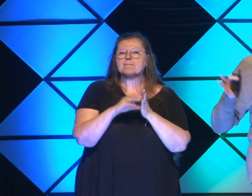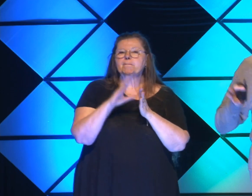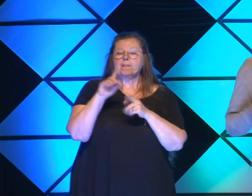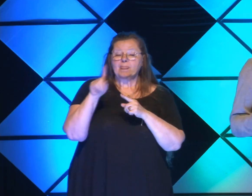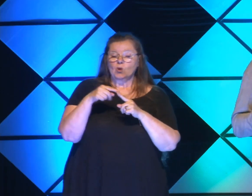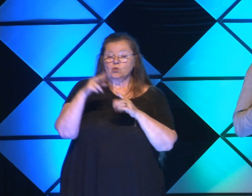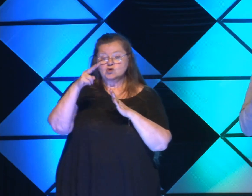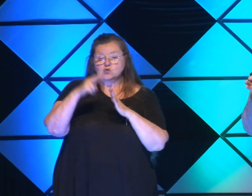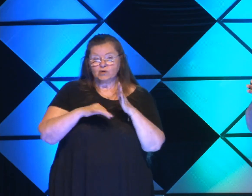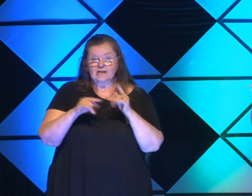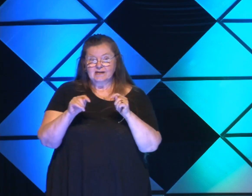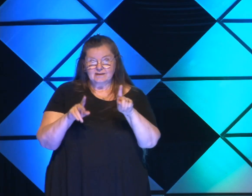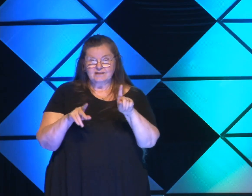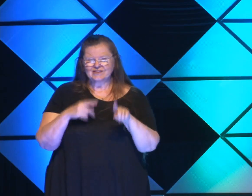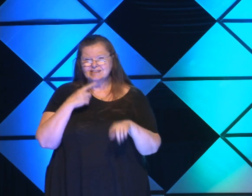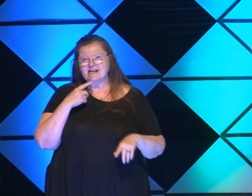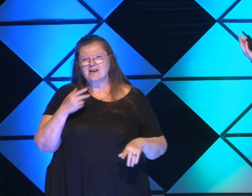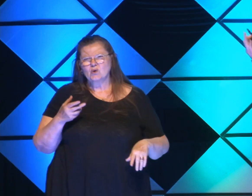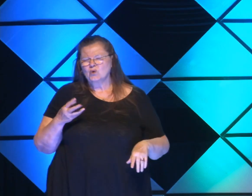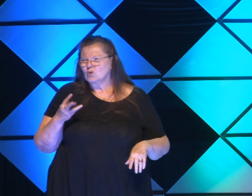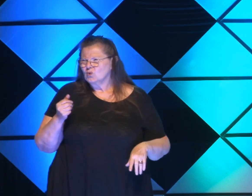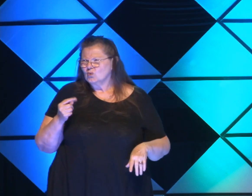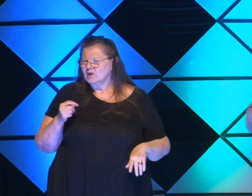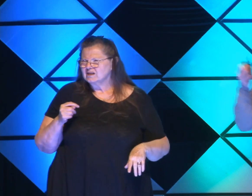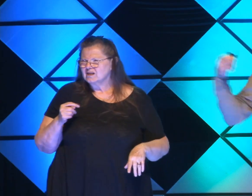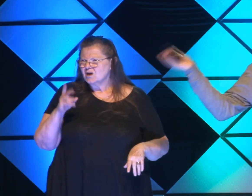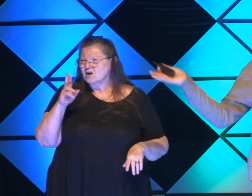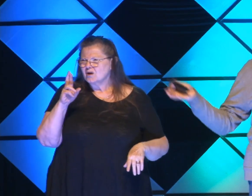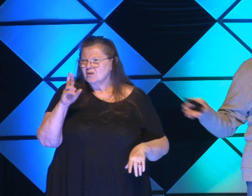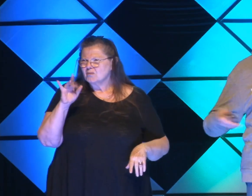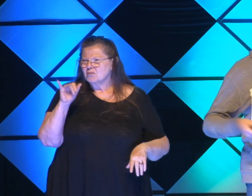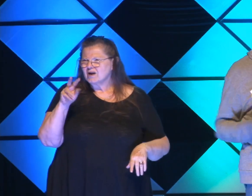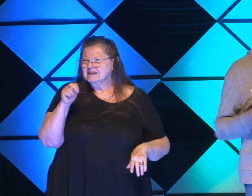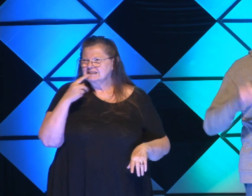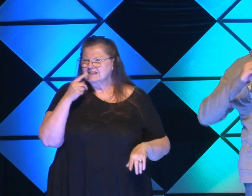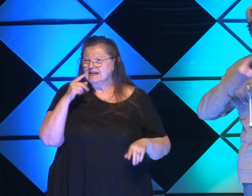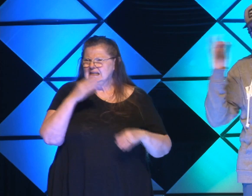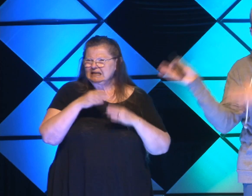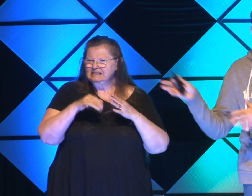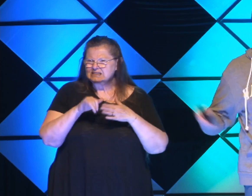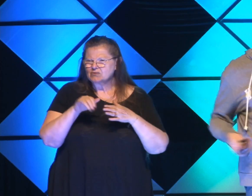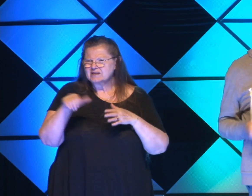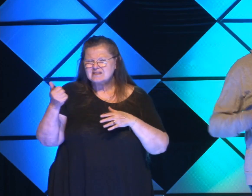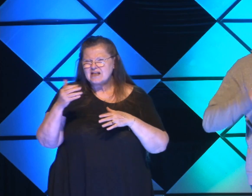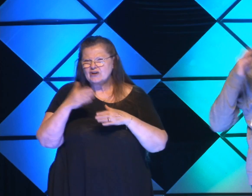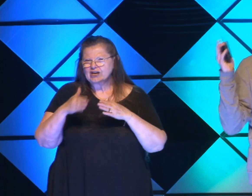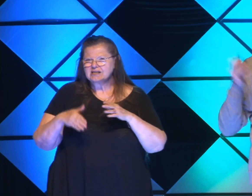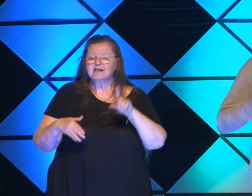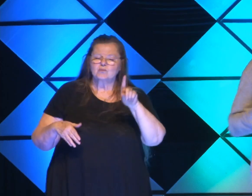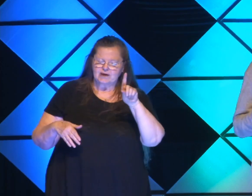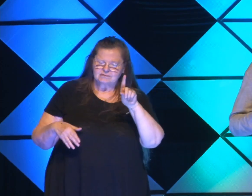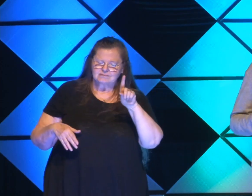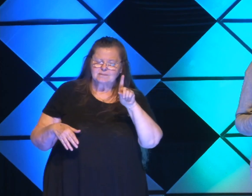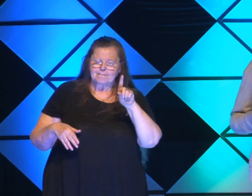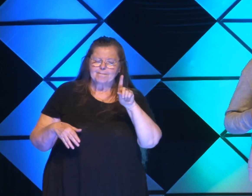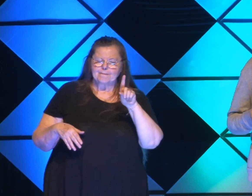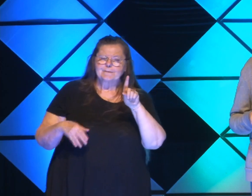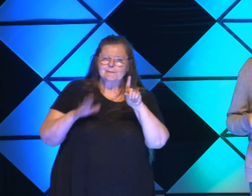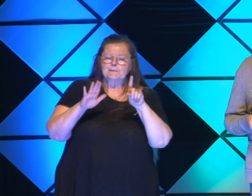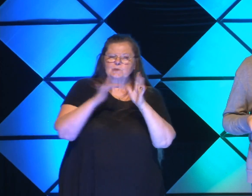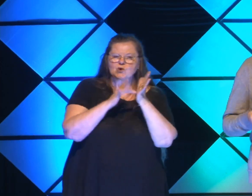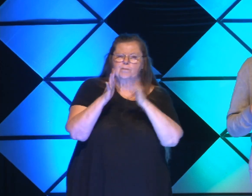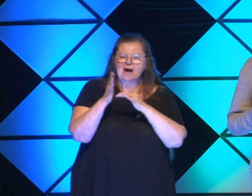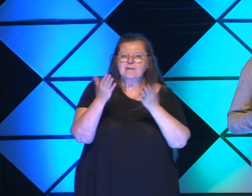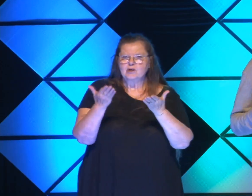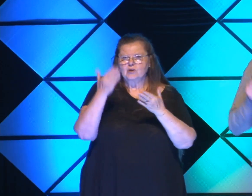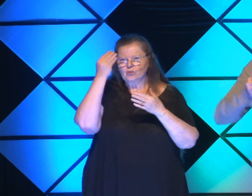read the Gospel of Mark, here's what you're going to say. You're going to say, wait, Ryan said it ended this way and it ended a different way, but there's a second ending to Mark that your Bible should tell